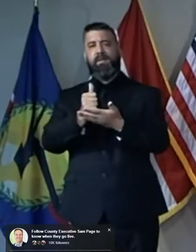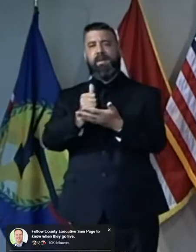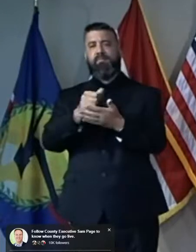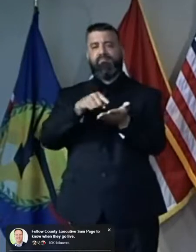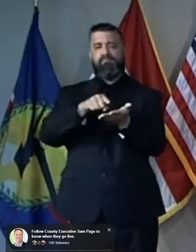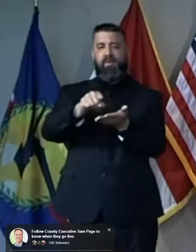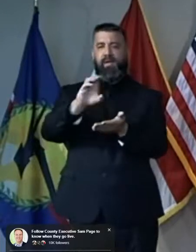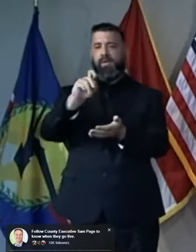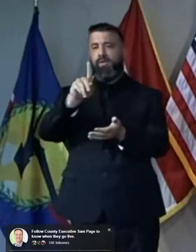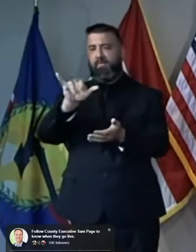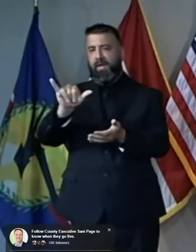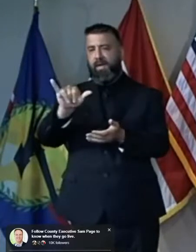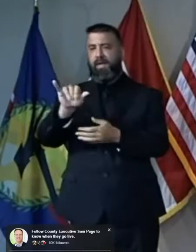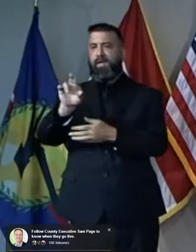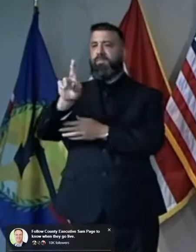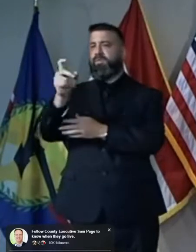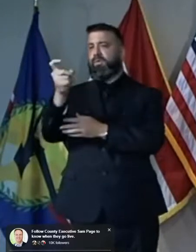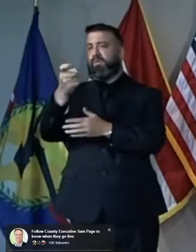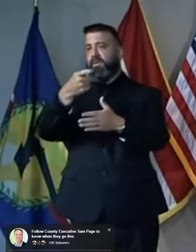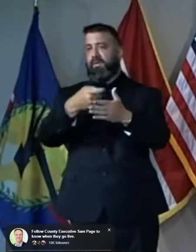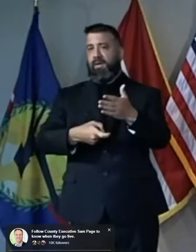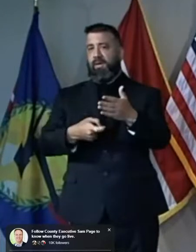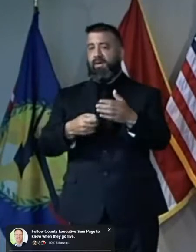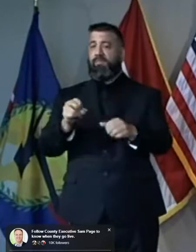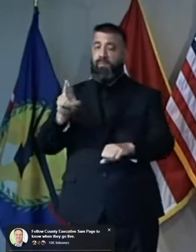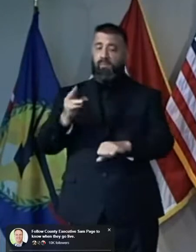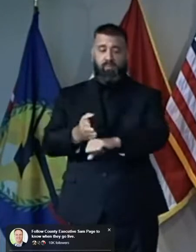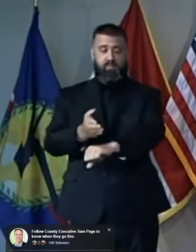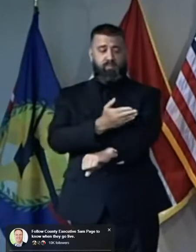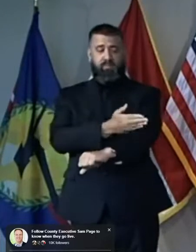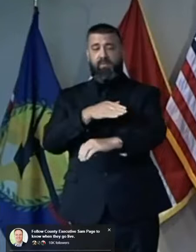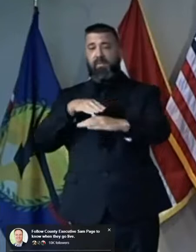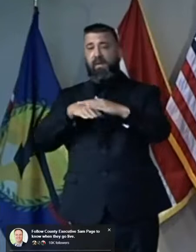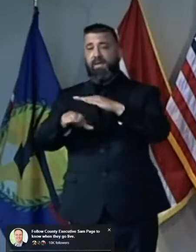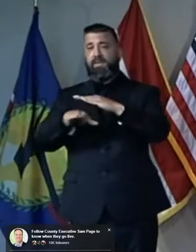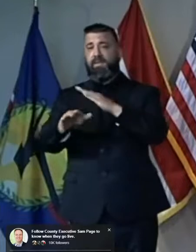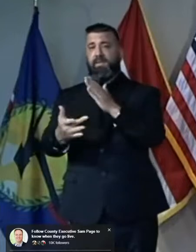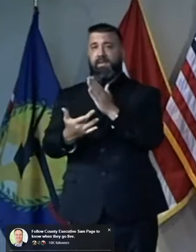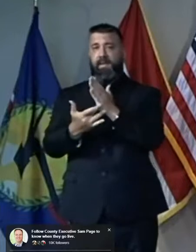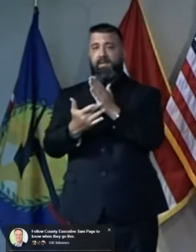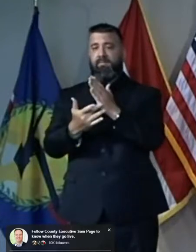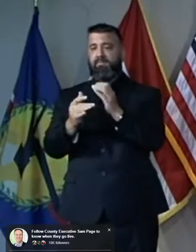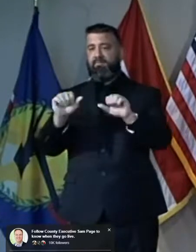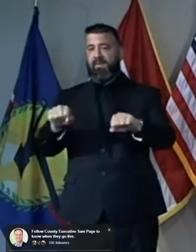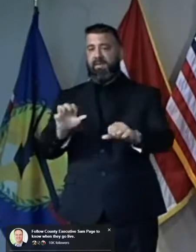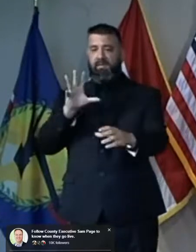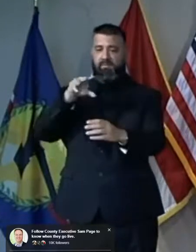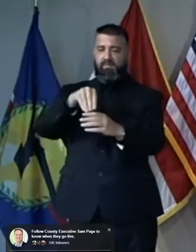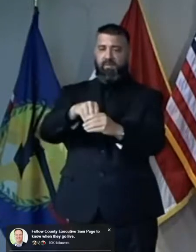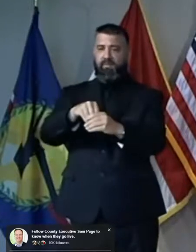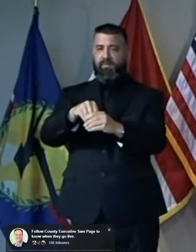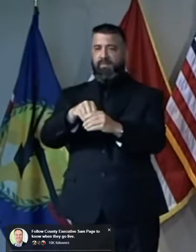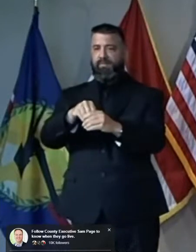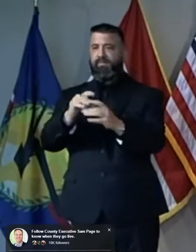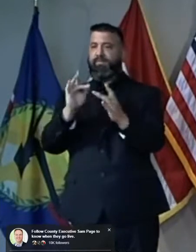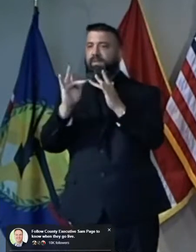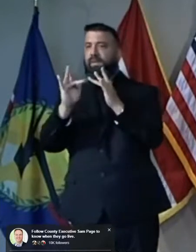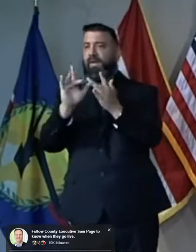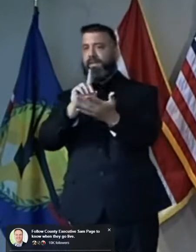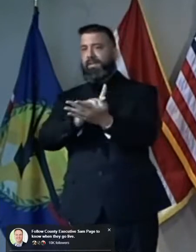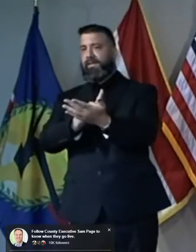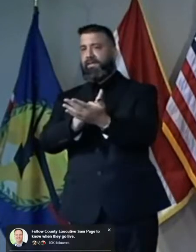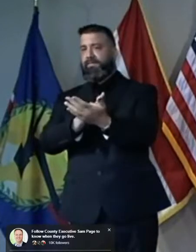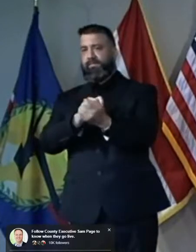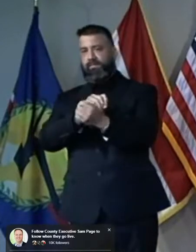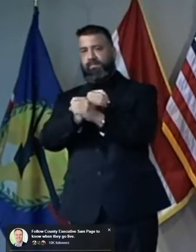prescription drugs, or even improved access to technology to participate in telehealth services.